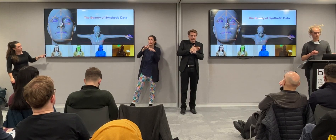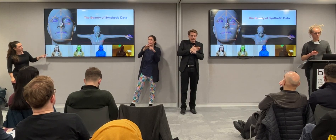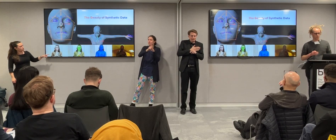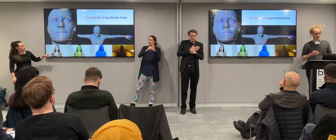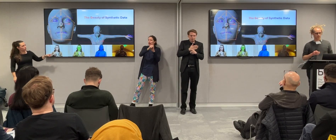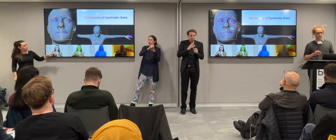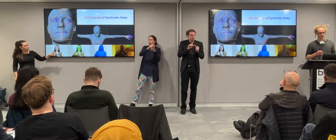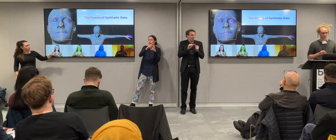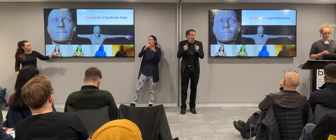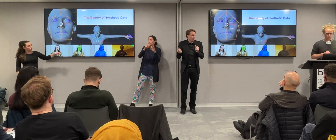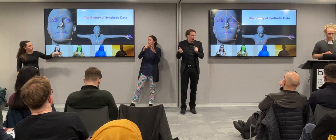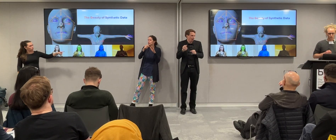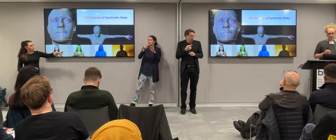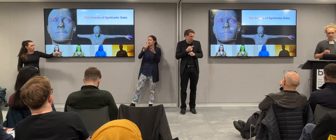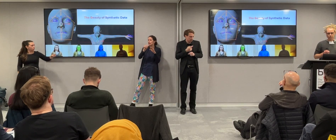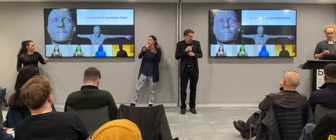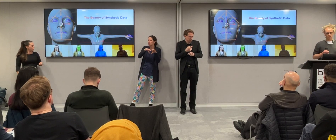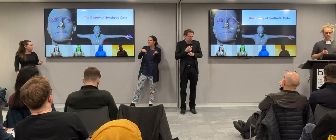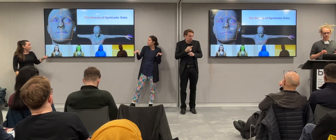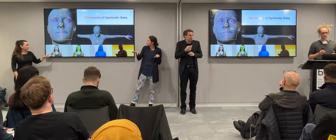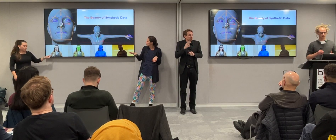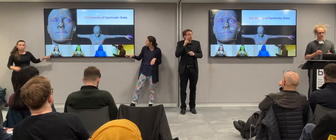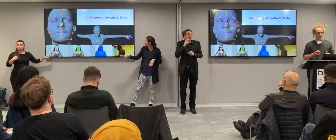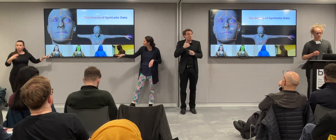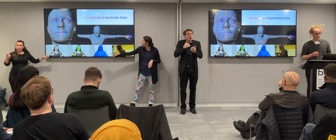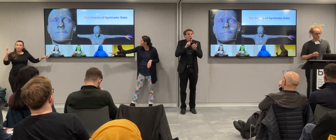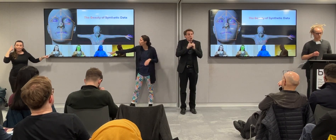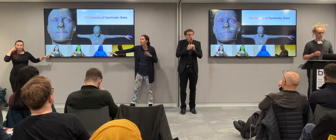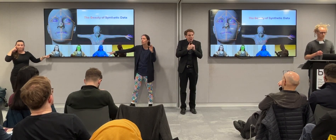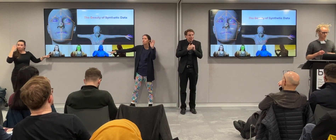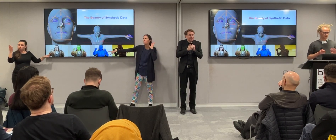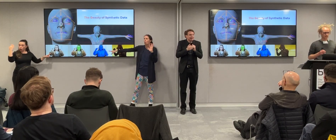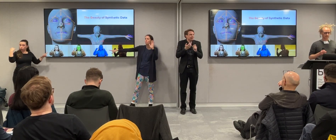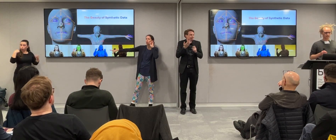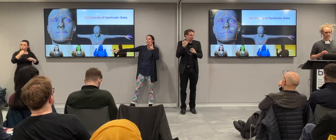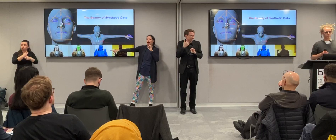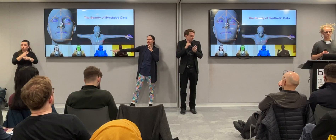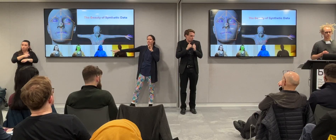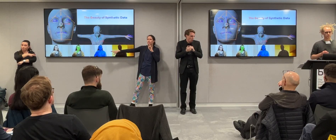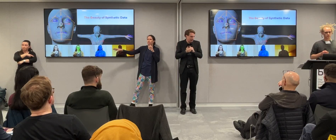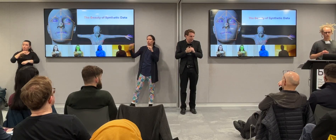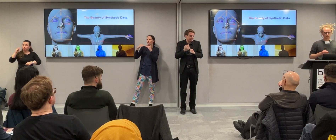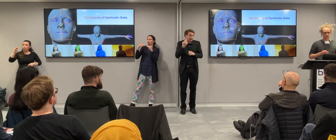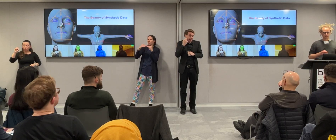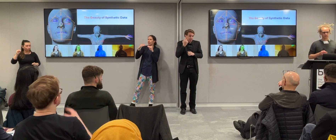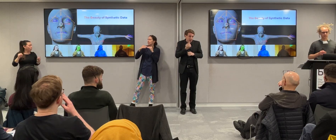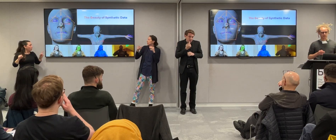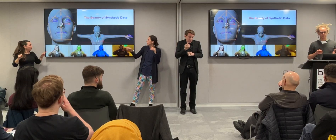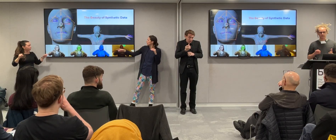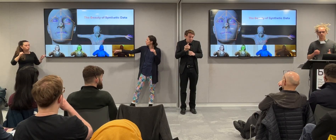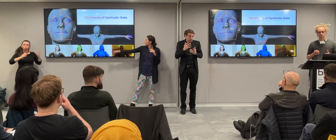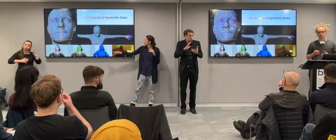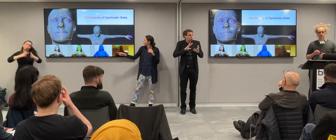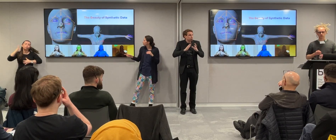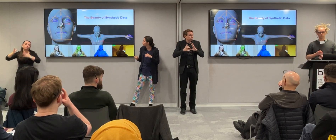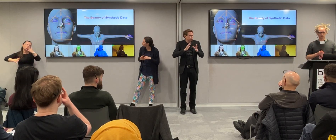do see one of my former dev colleagues who was signing. And in the second window